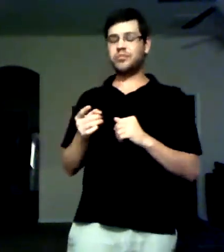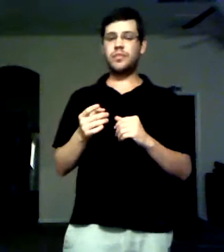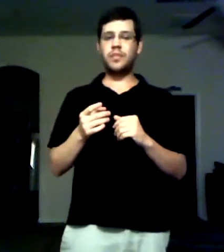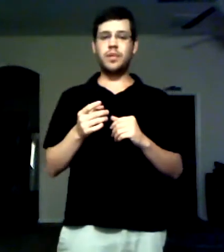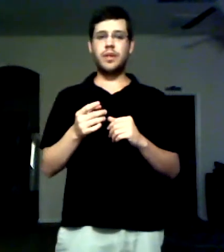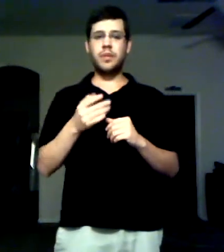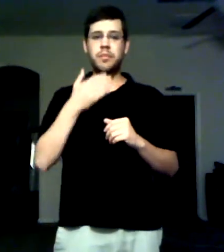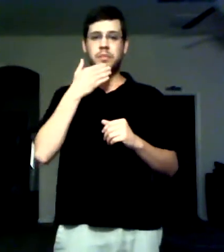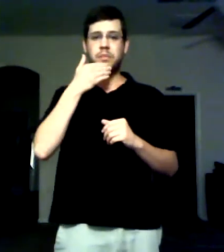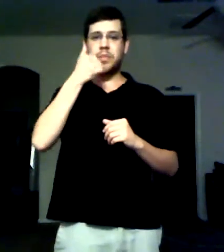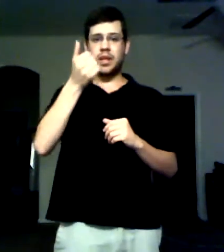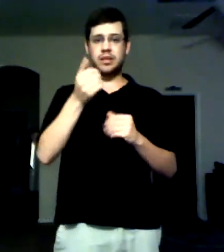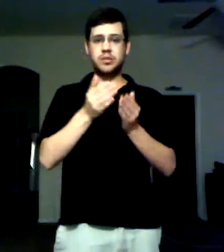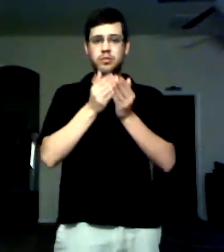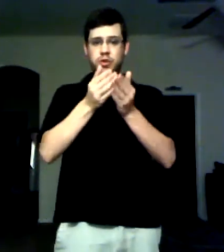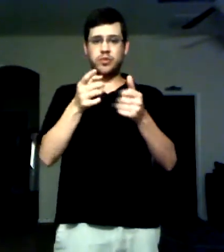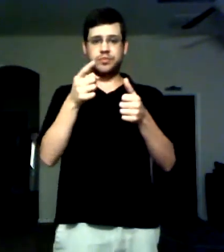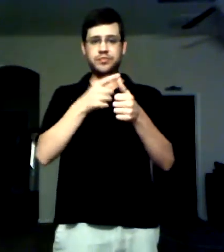Royalex, which is an ABS foam, vinyl,